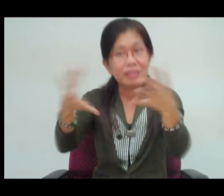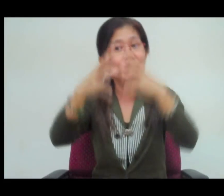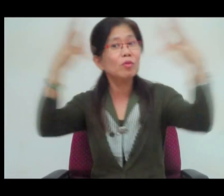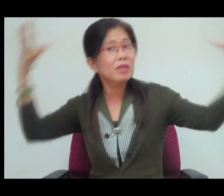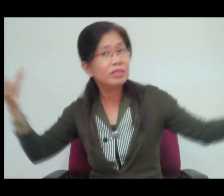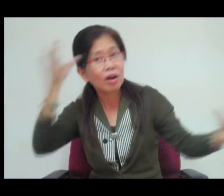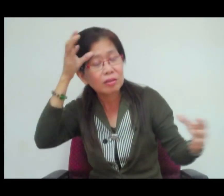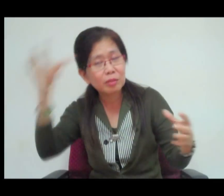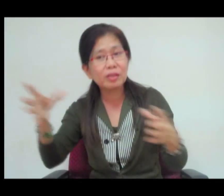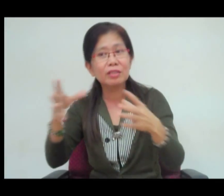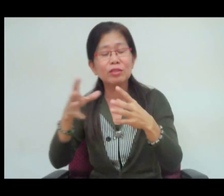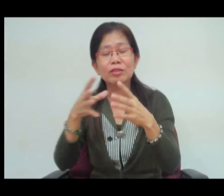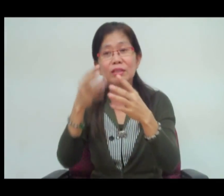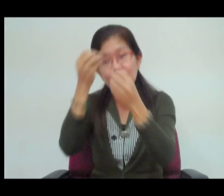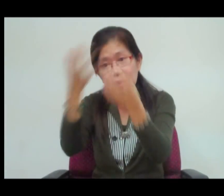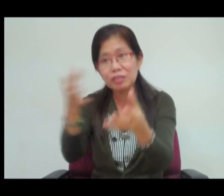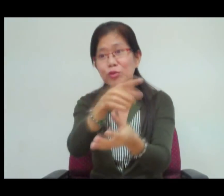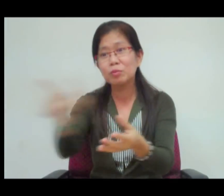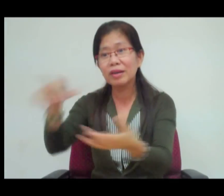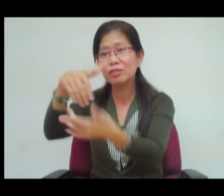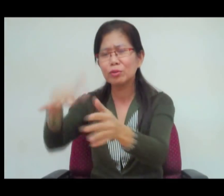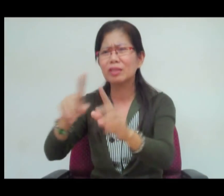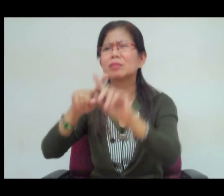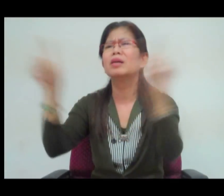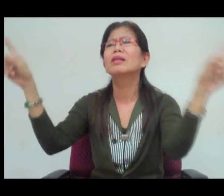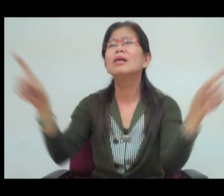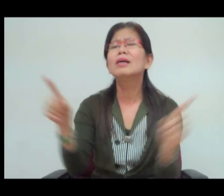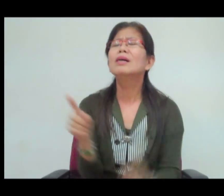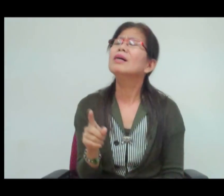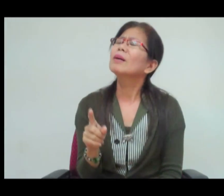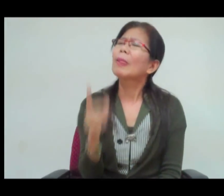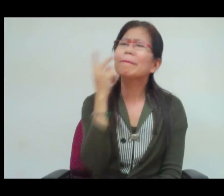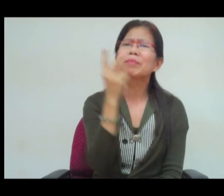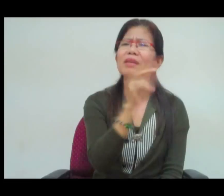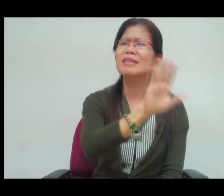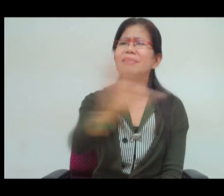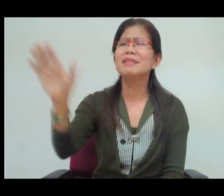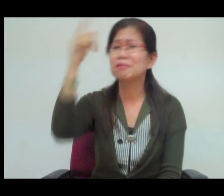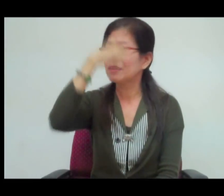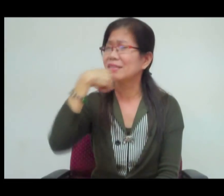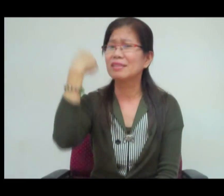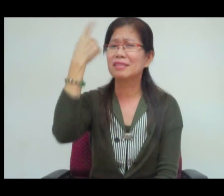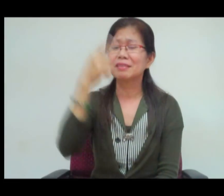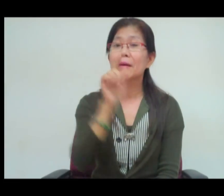much concepts and information to my students, but I see their faces blank.